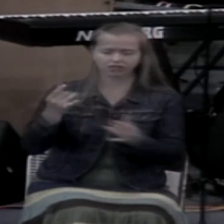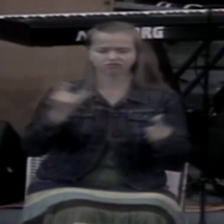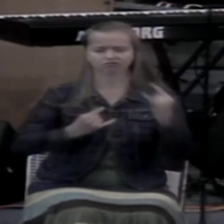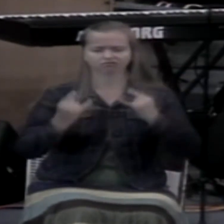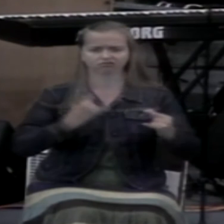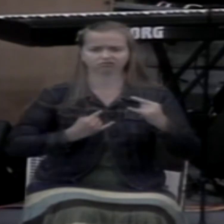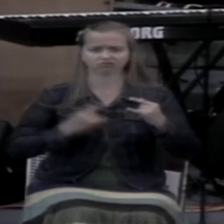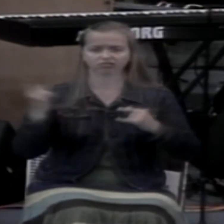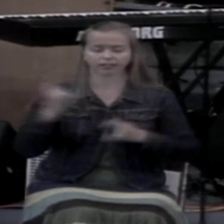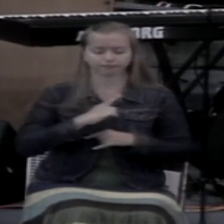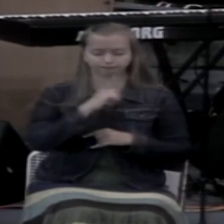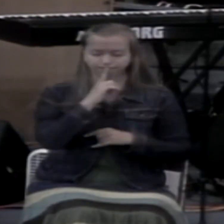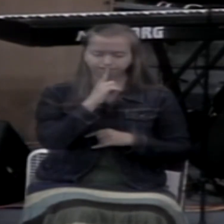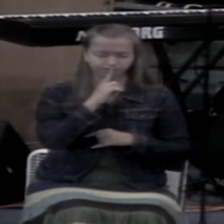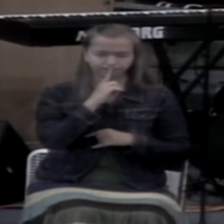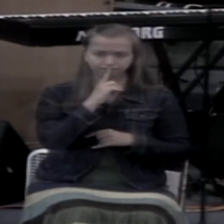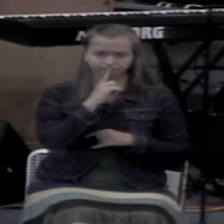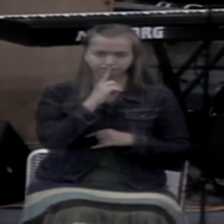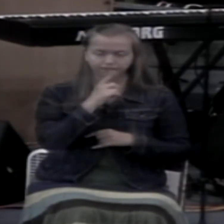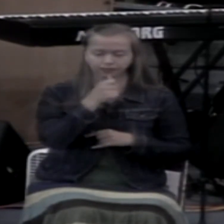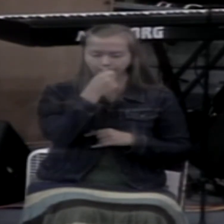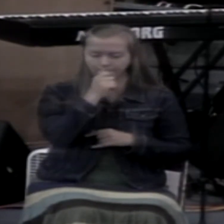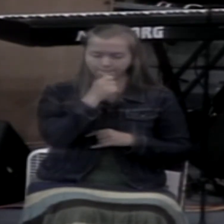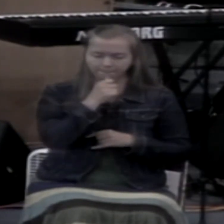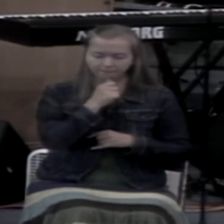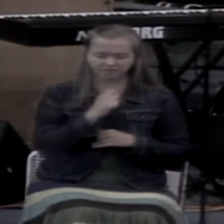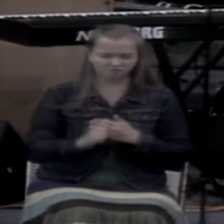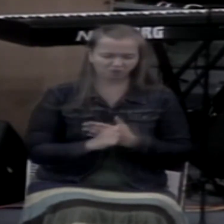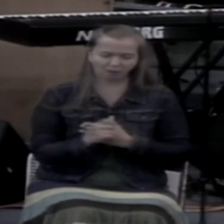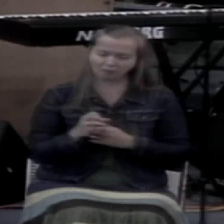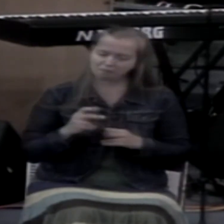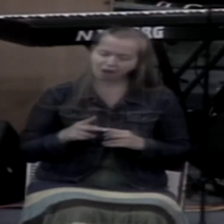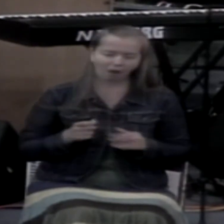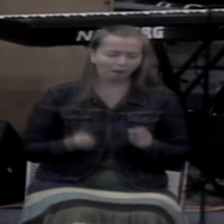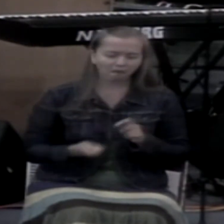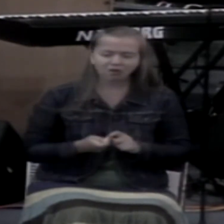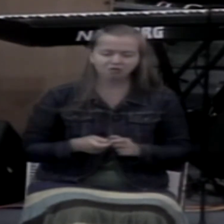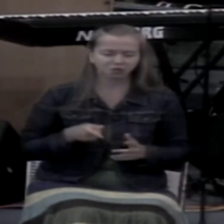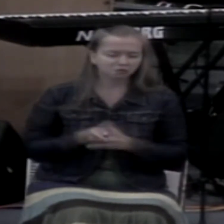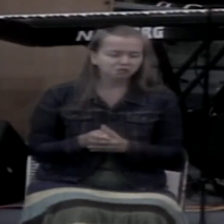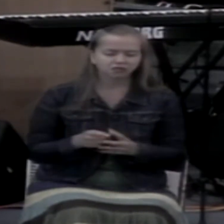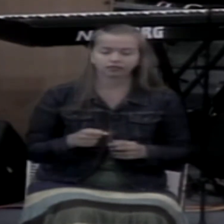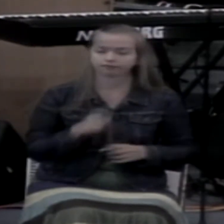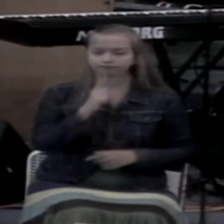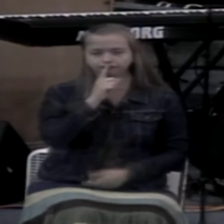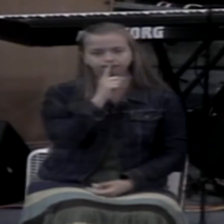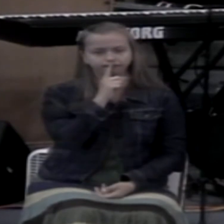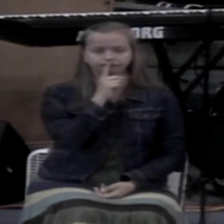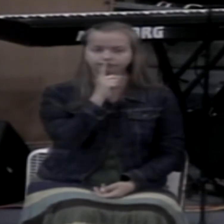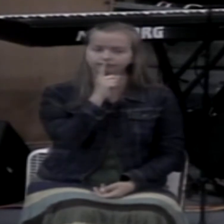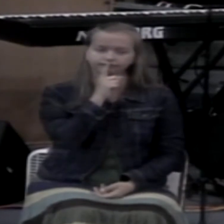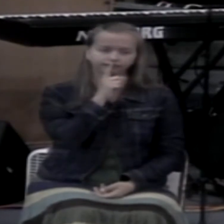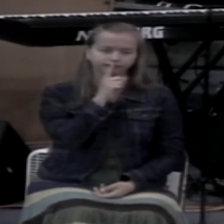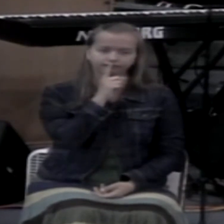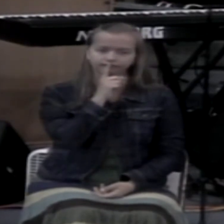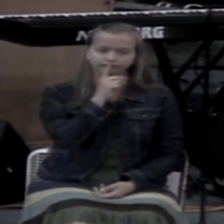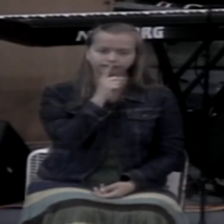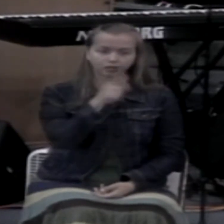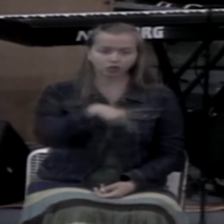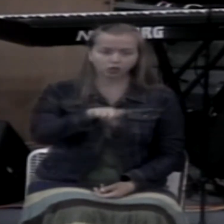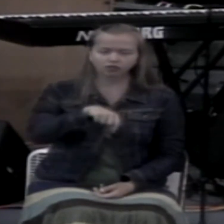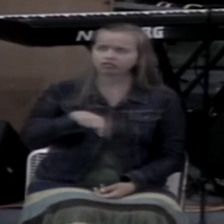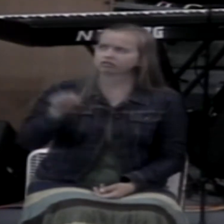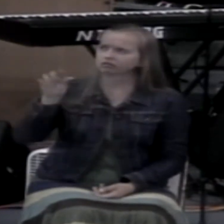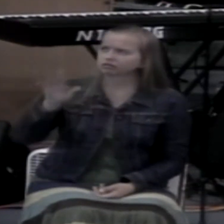Who his own self bare our sins in his own body on the tree, that we, being dead to sins, should live unto